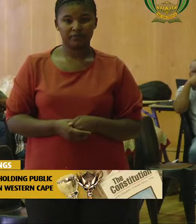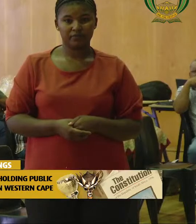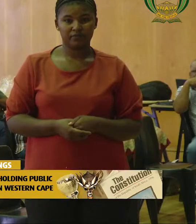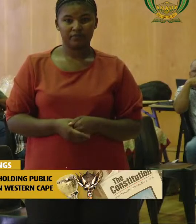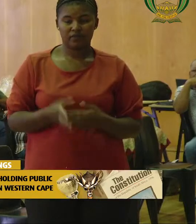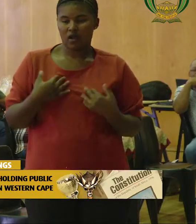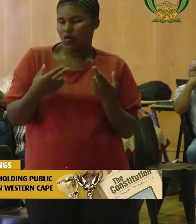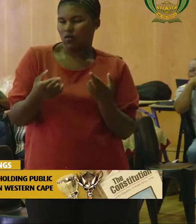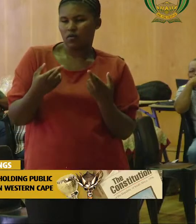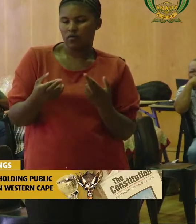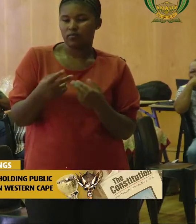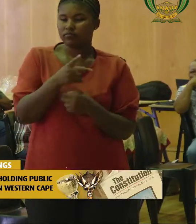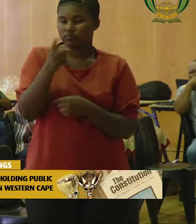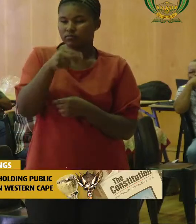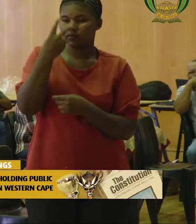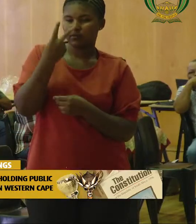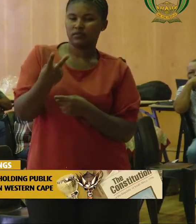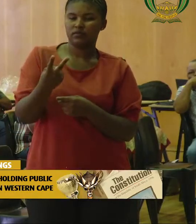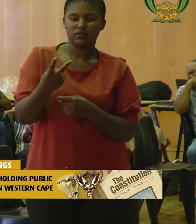I hope they will see that